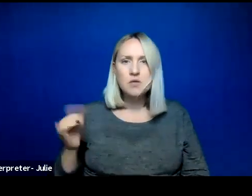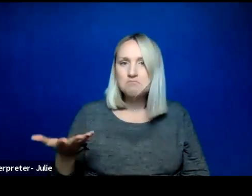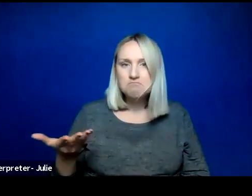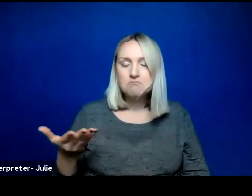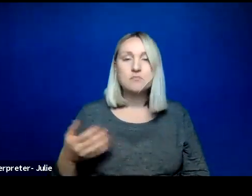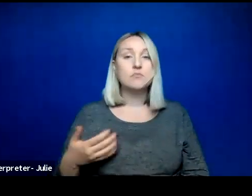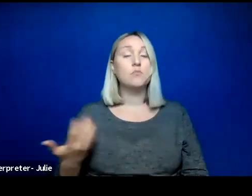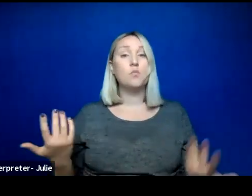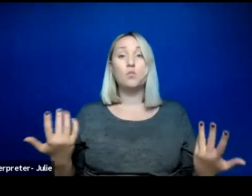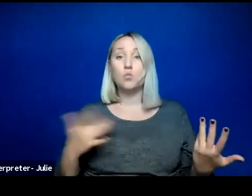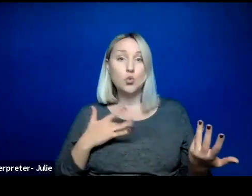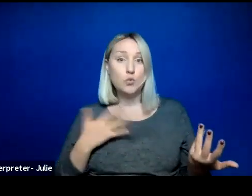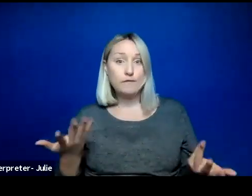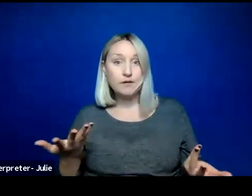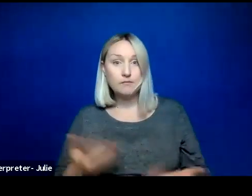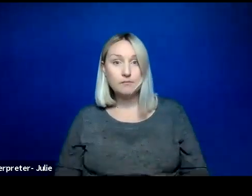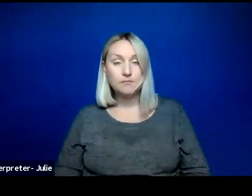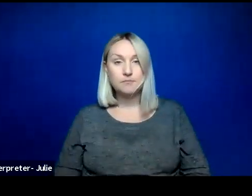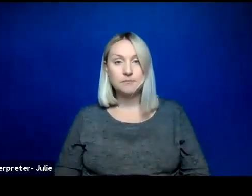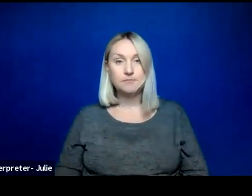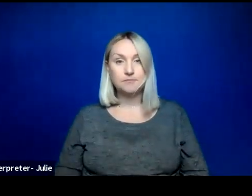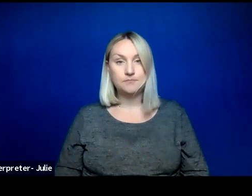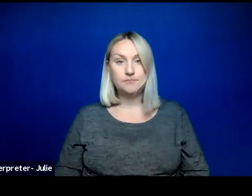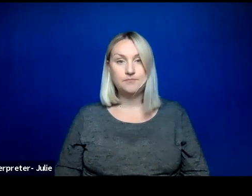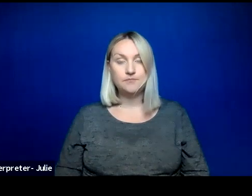Note how you feel right now.